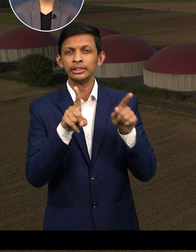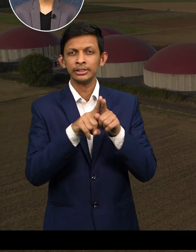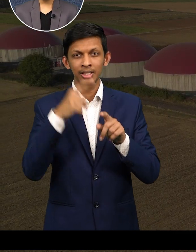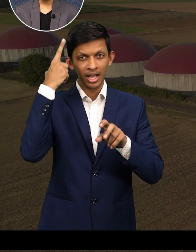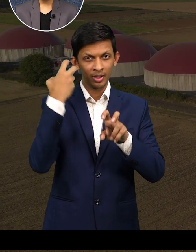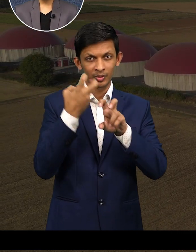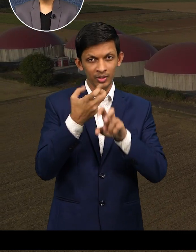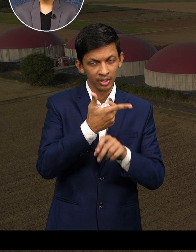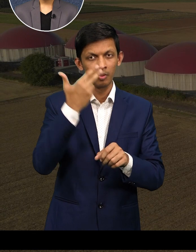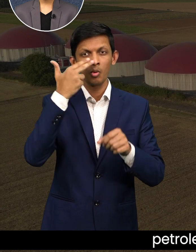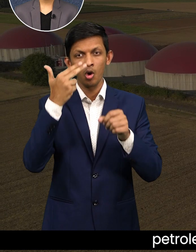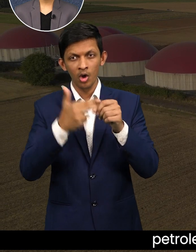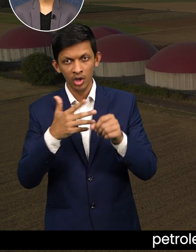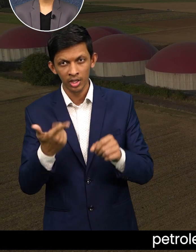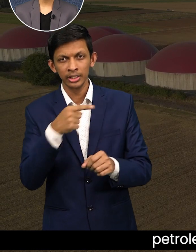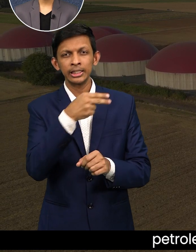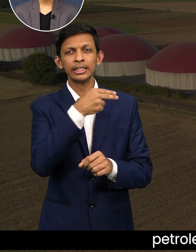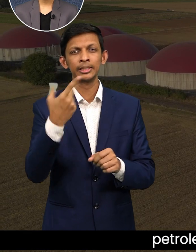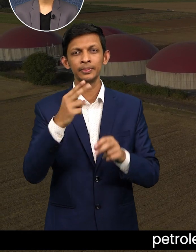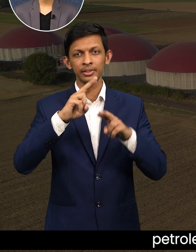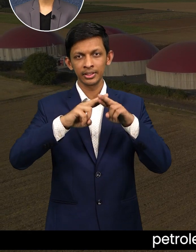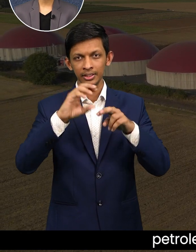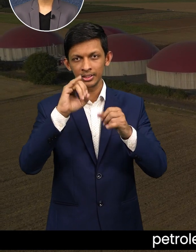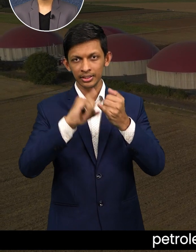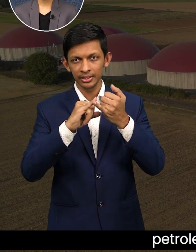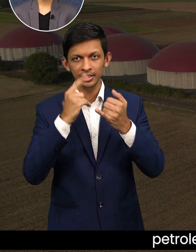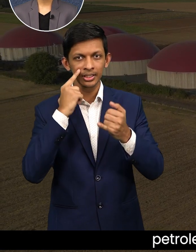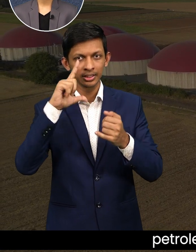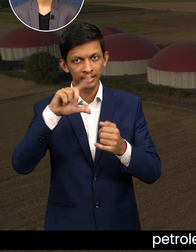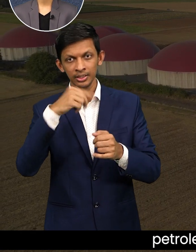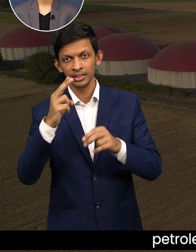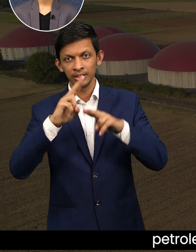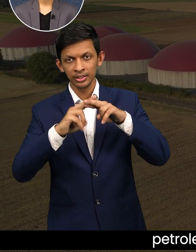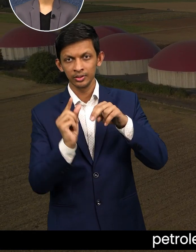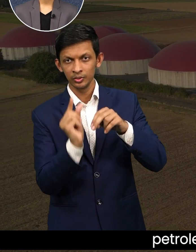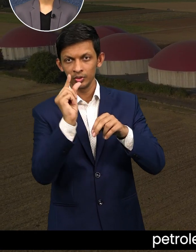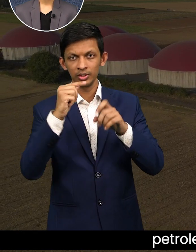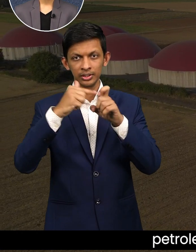Fuels like coal, petroleum are called as fossil fuels.